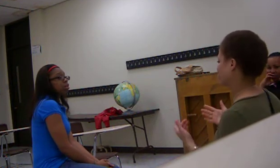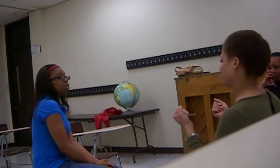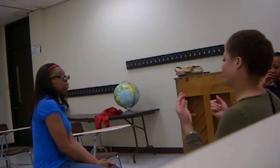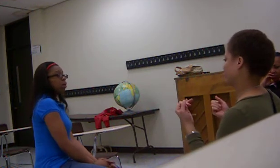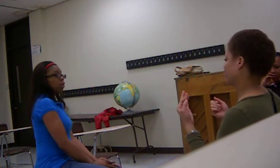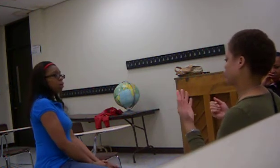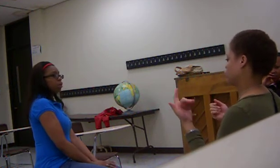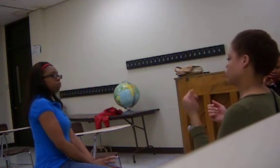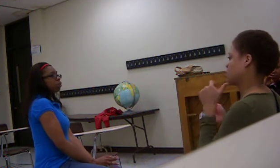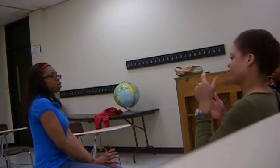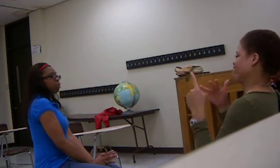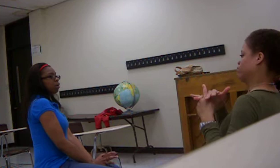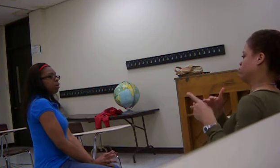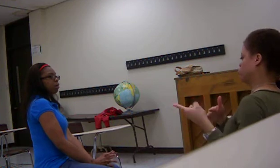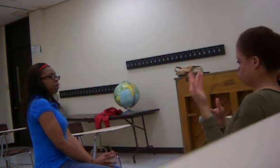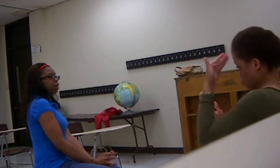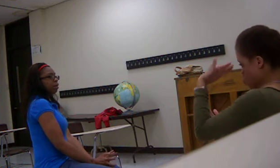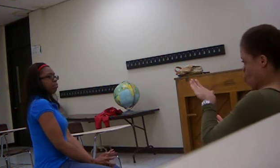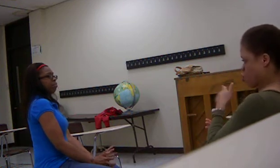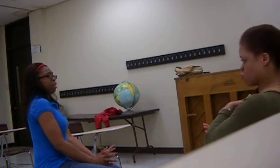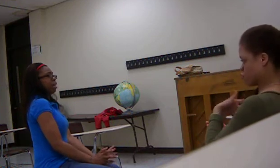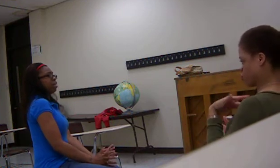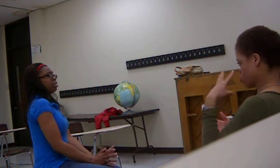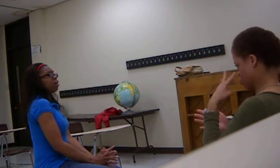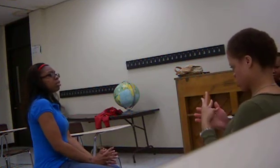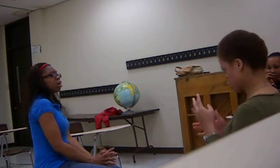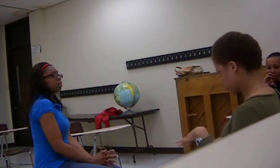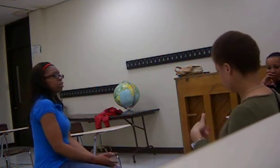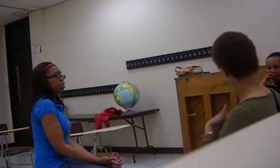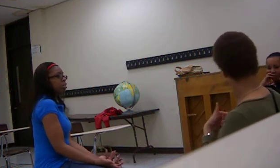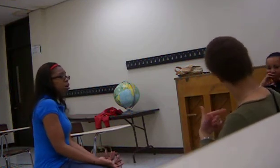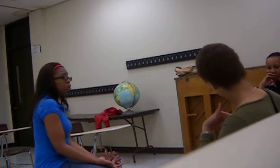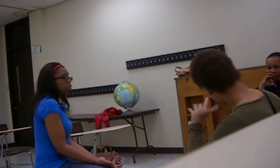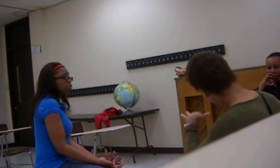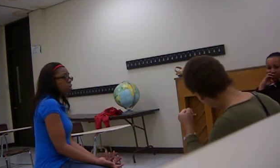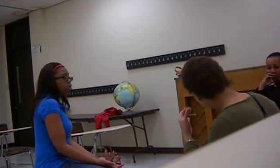So we don't want to be rude to my grandmother and be insulting her because she's old.